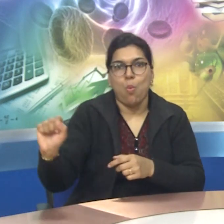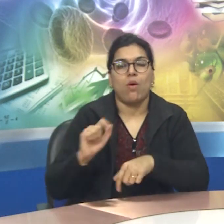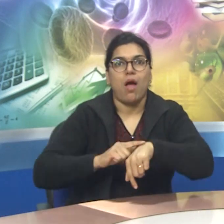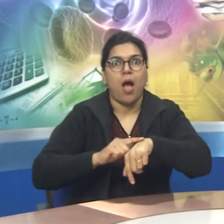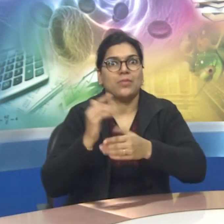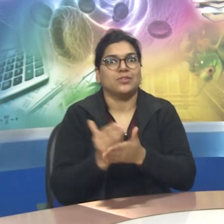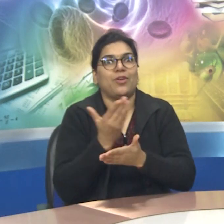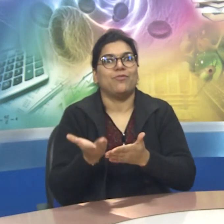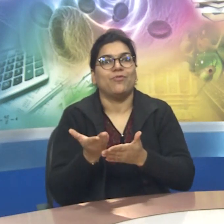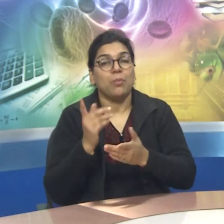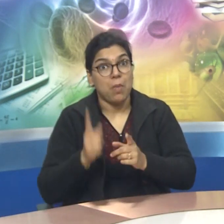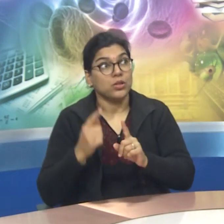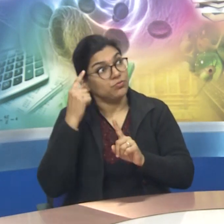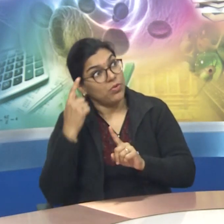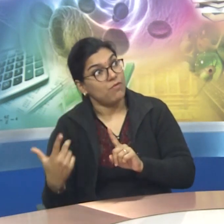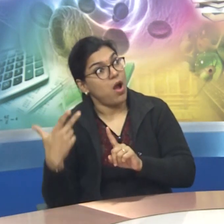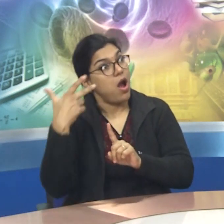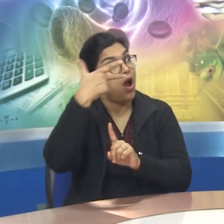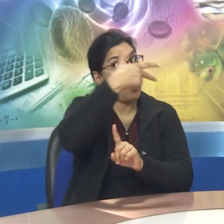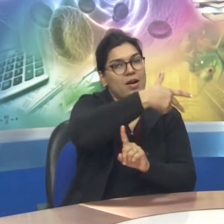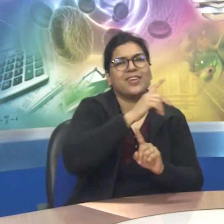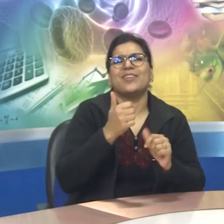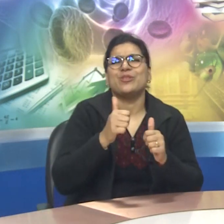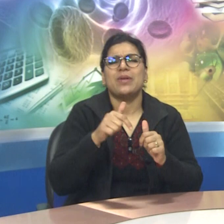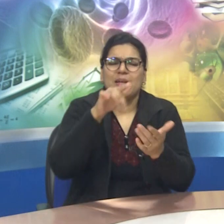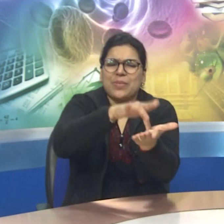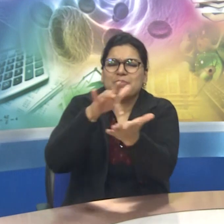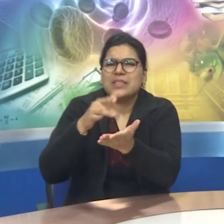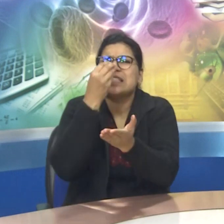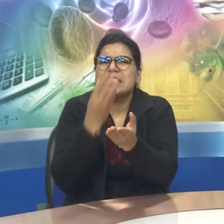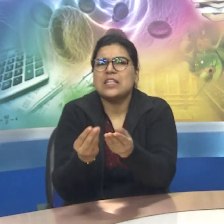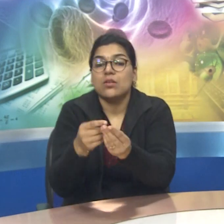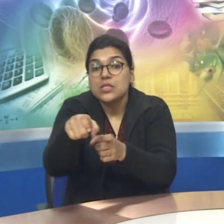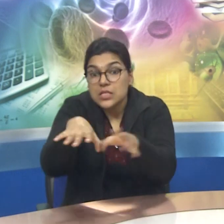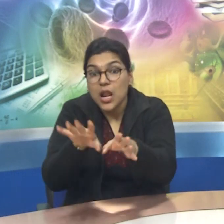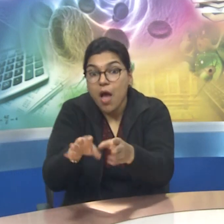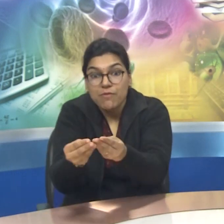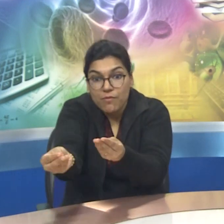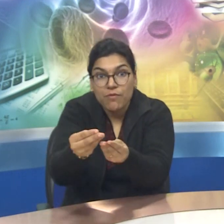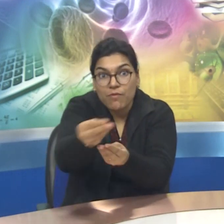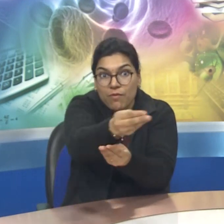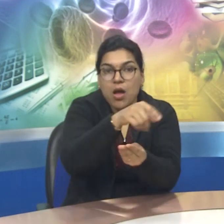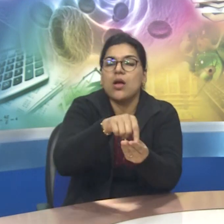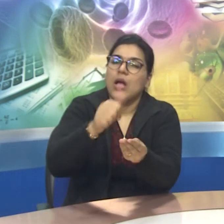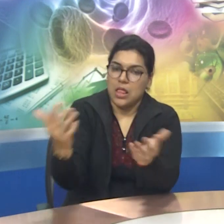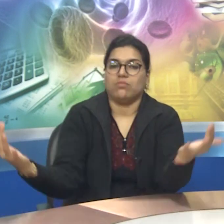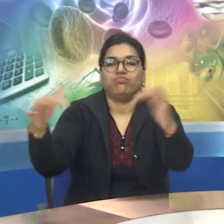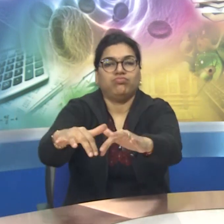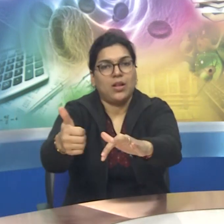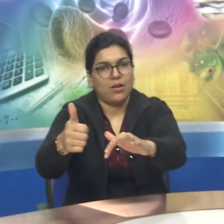branch, library, and delivery station for the same in rural areas. A branch library can be